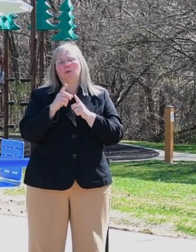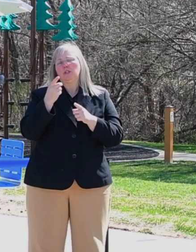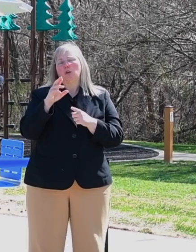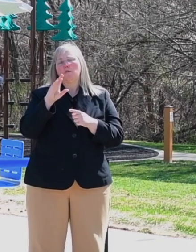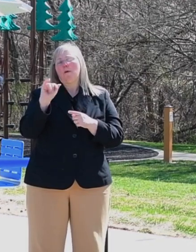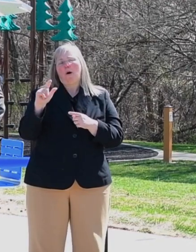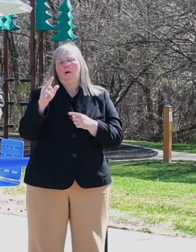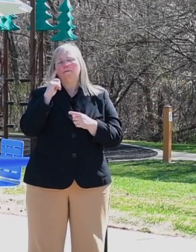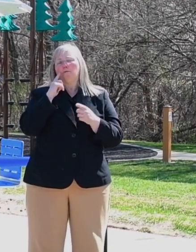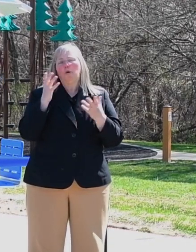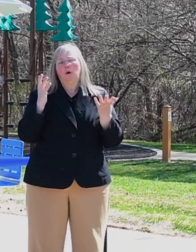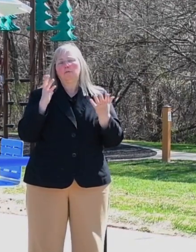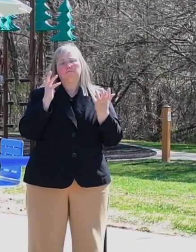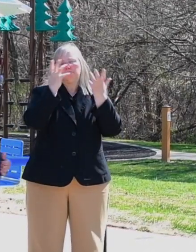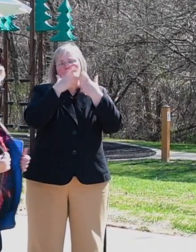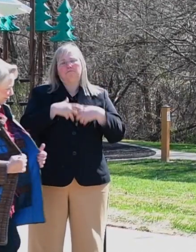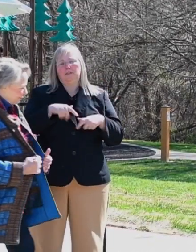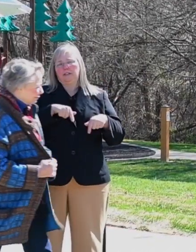together.